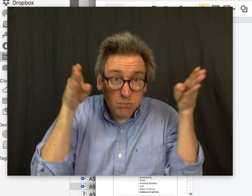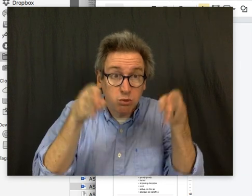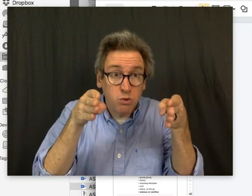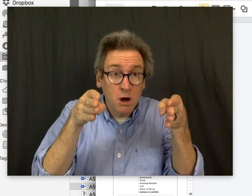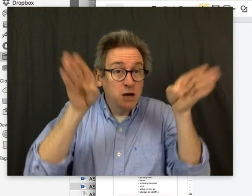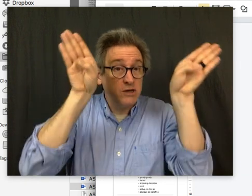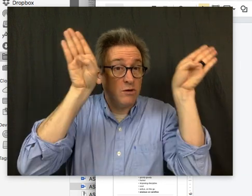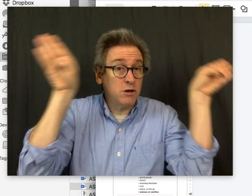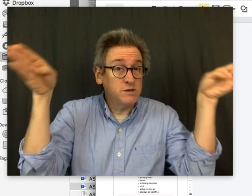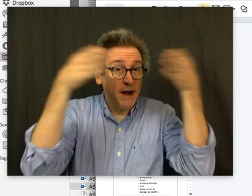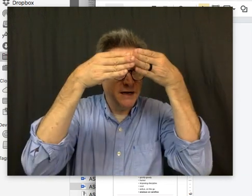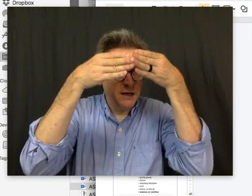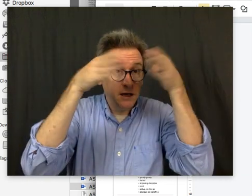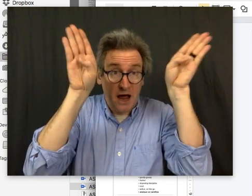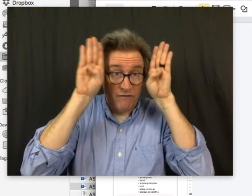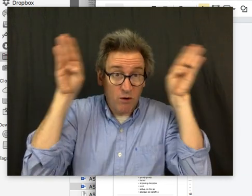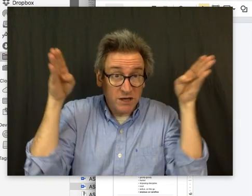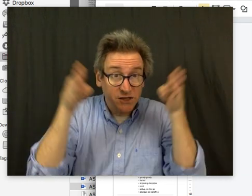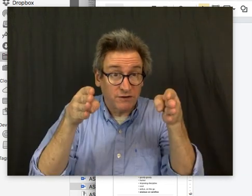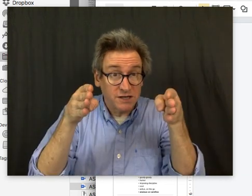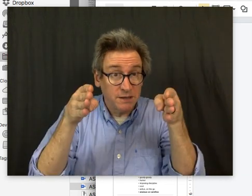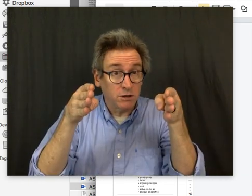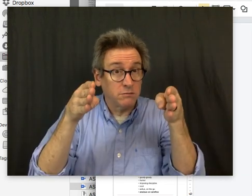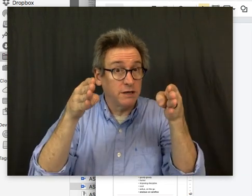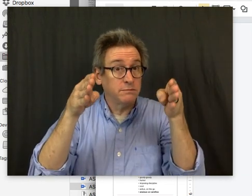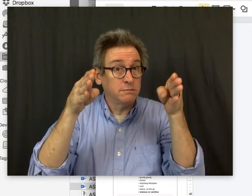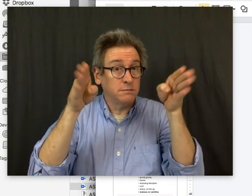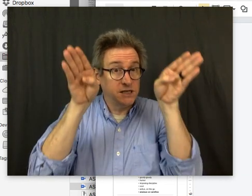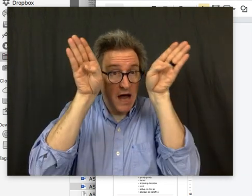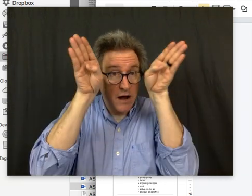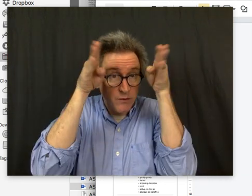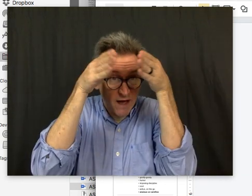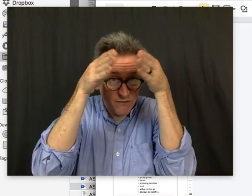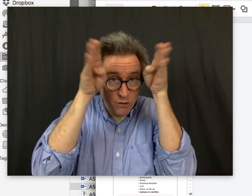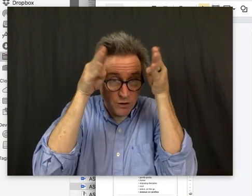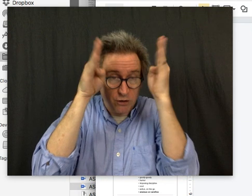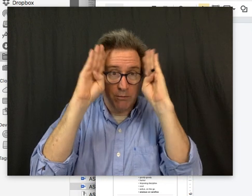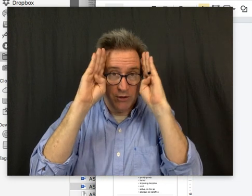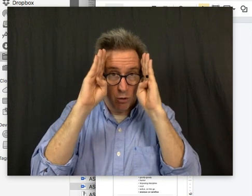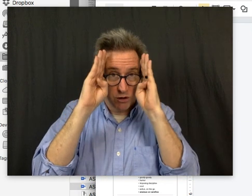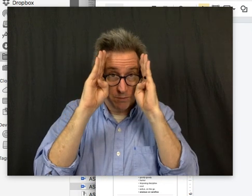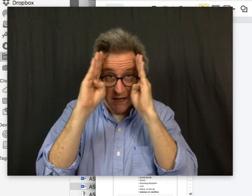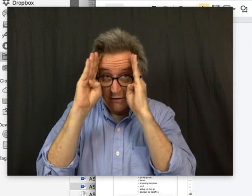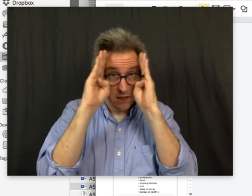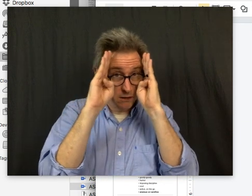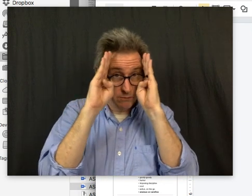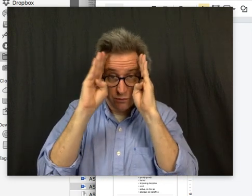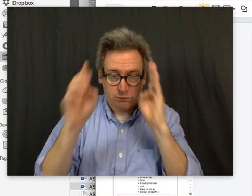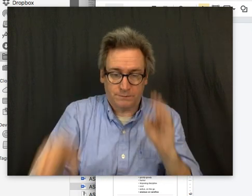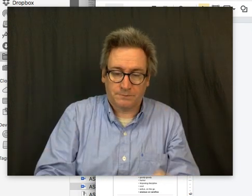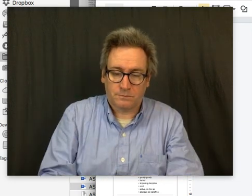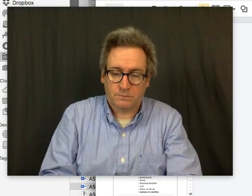Focused. Notice how closed-minded and focused are very similar. Right? It's how you have the horse blinders